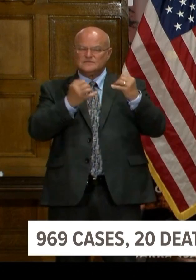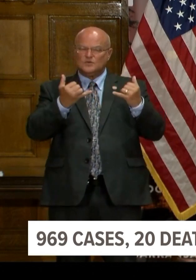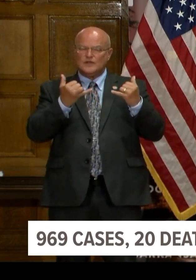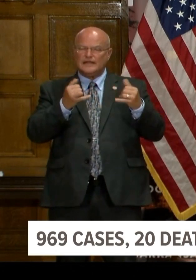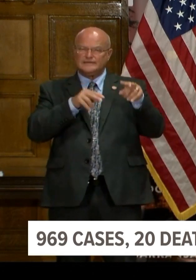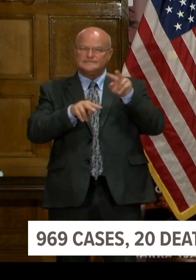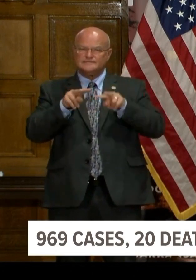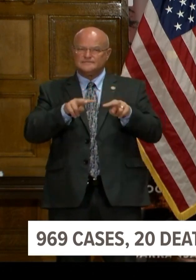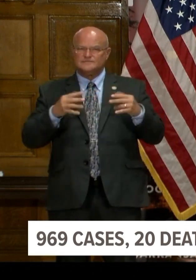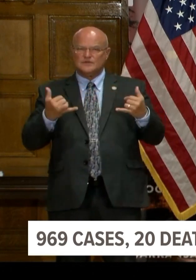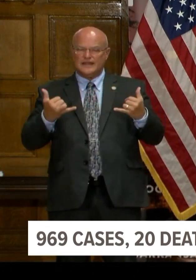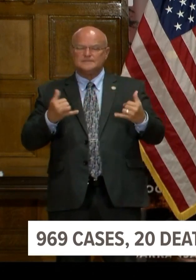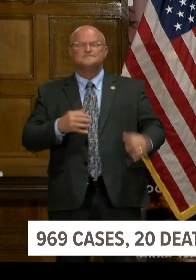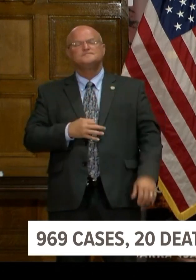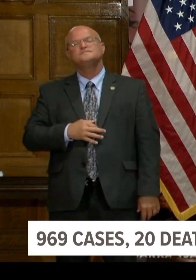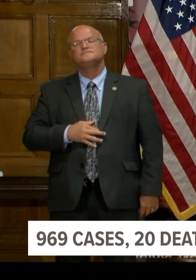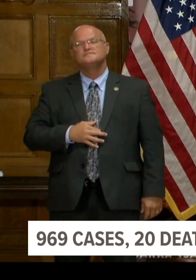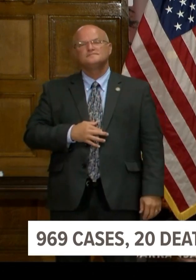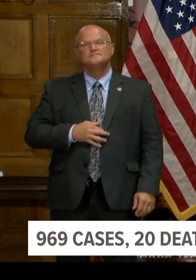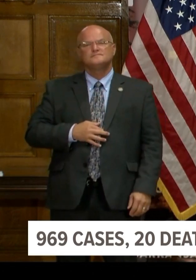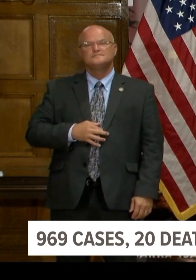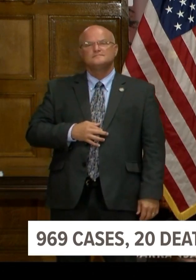now.